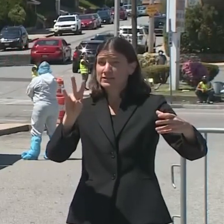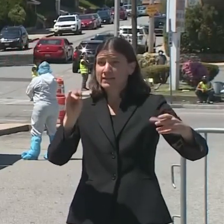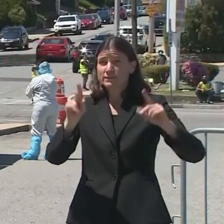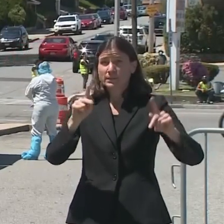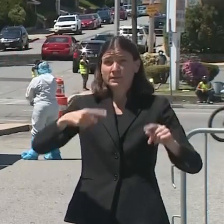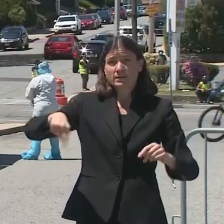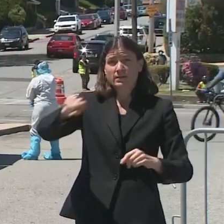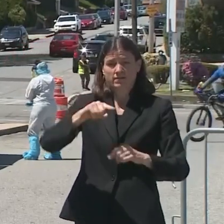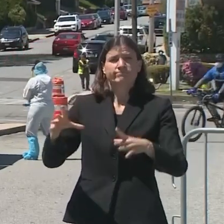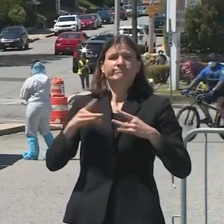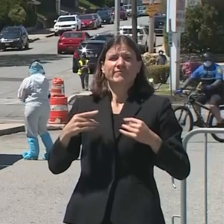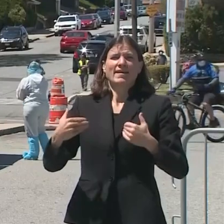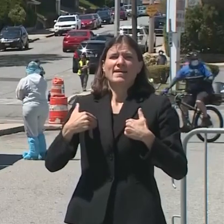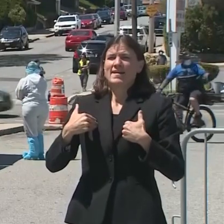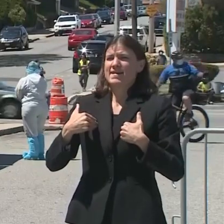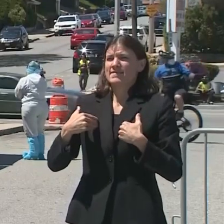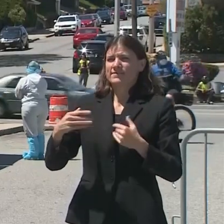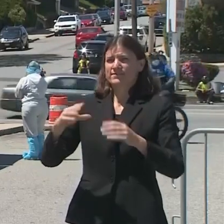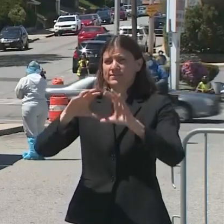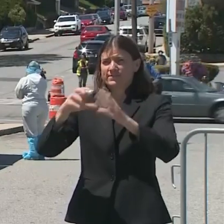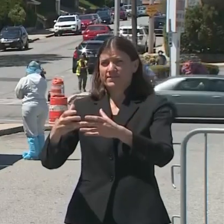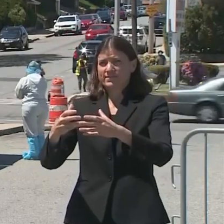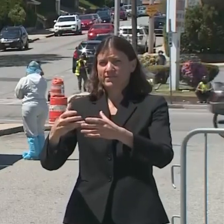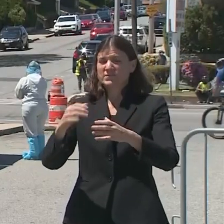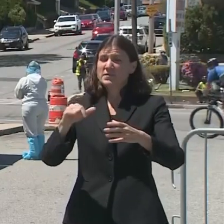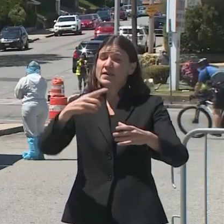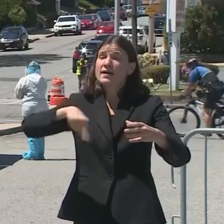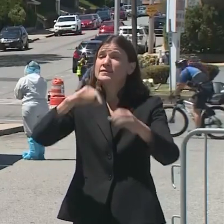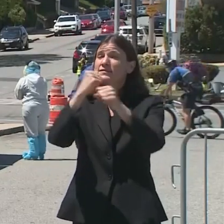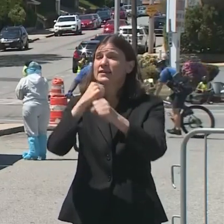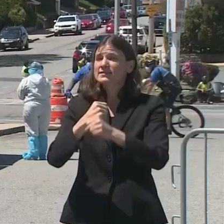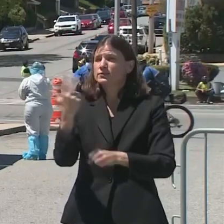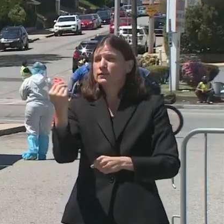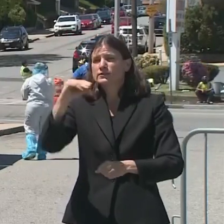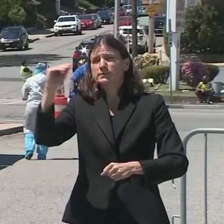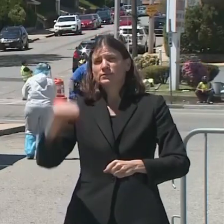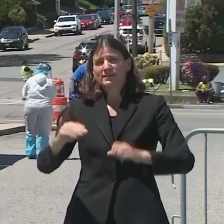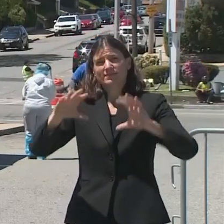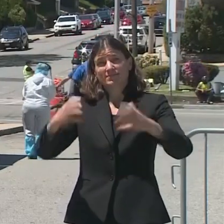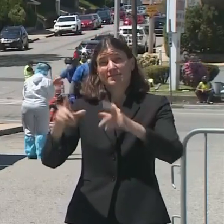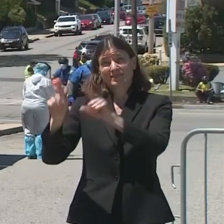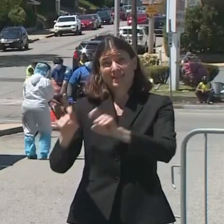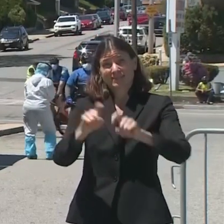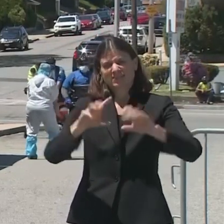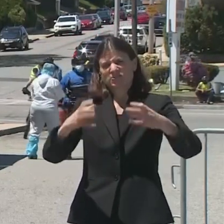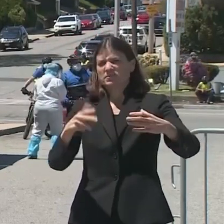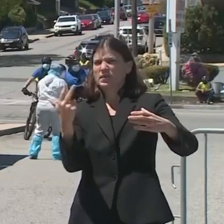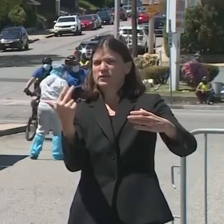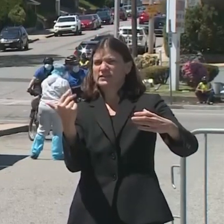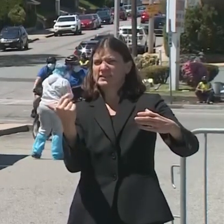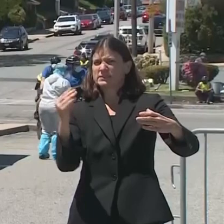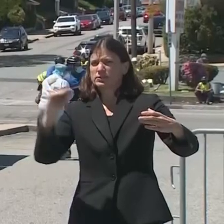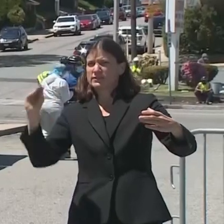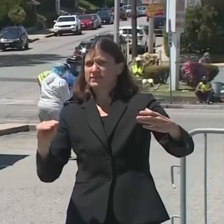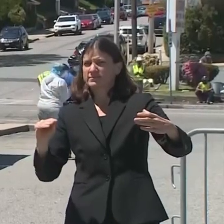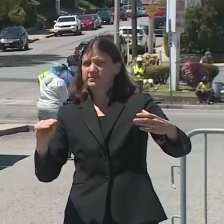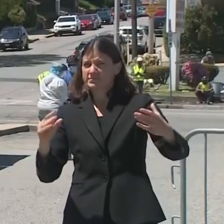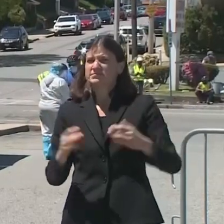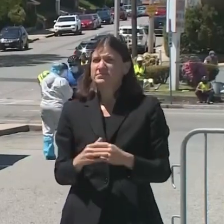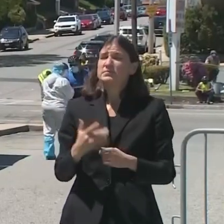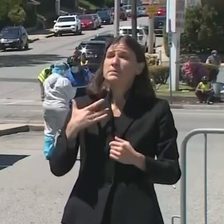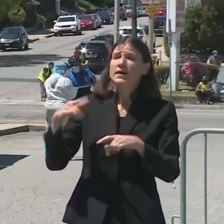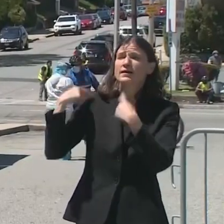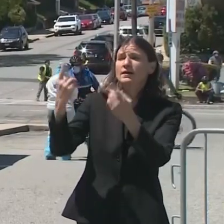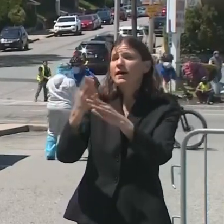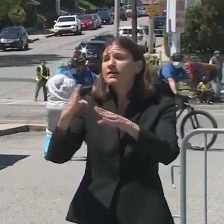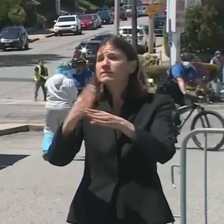rate of positive tests. That remains somewhere in the general vicinity of 10%, which is where we've been for